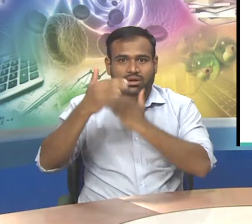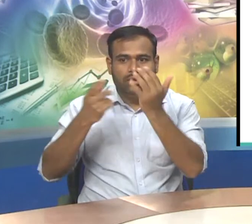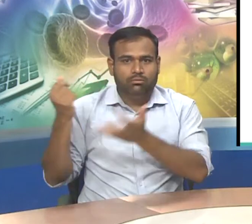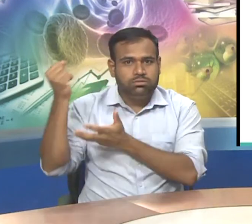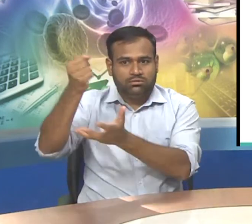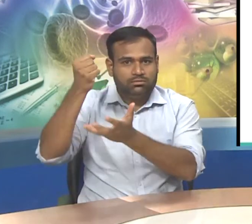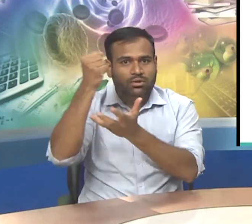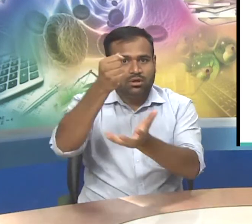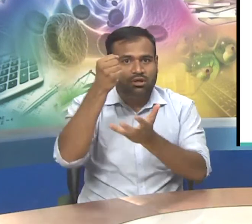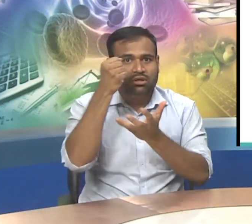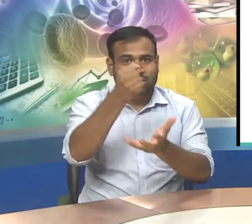governor.